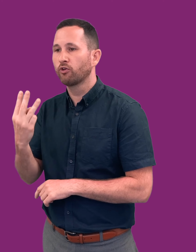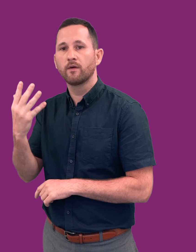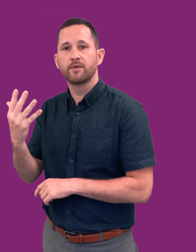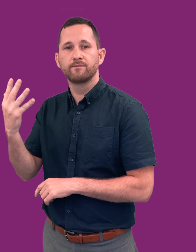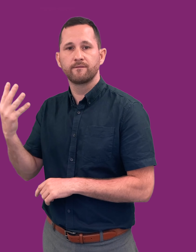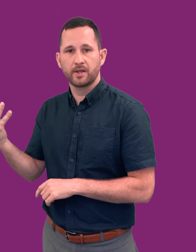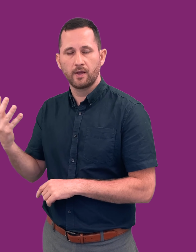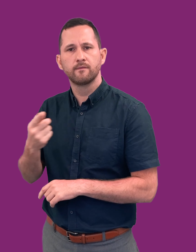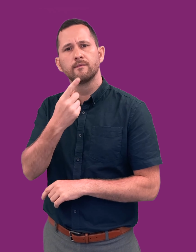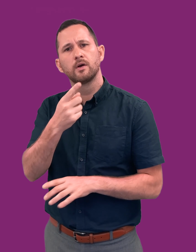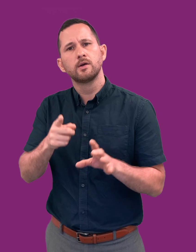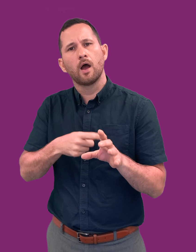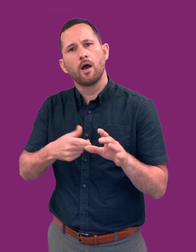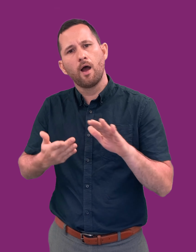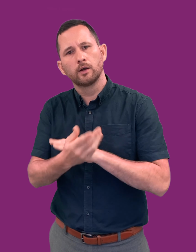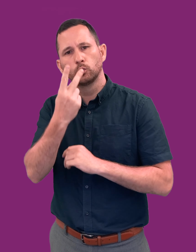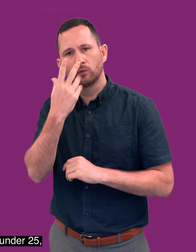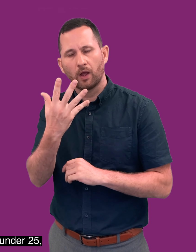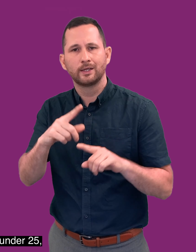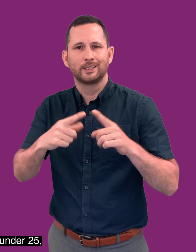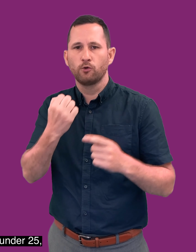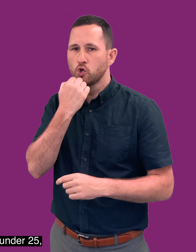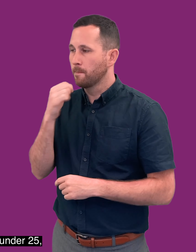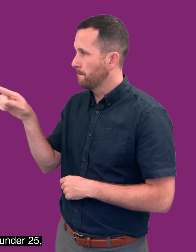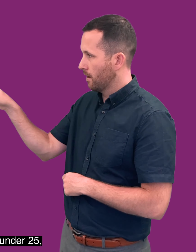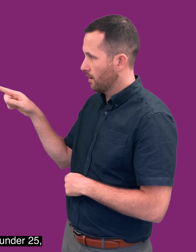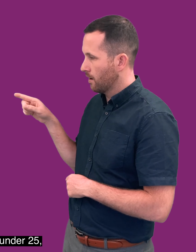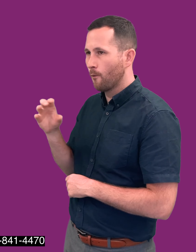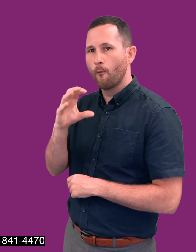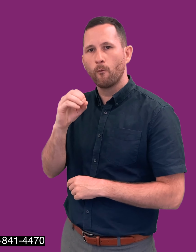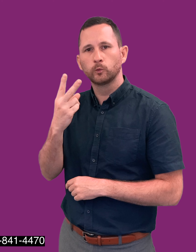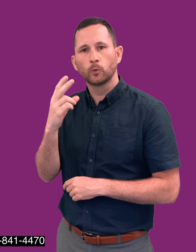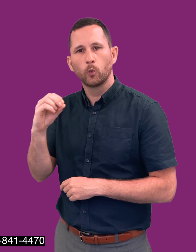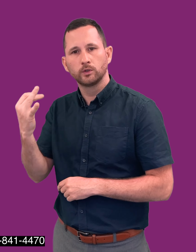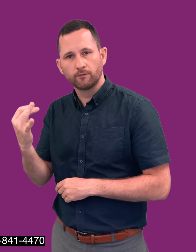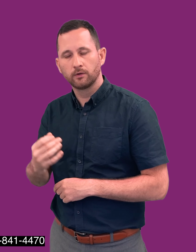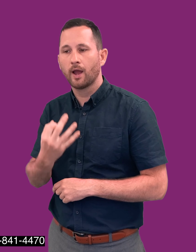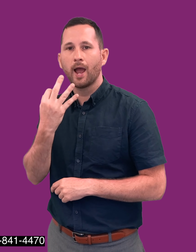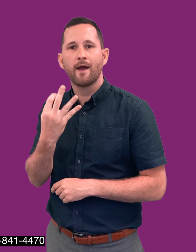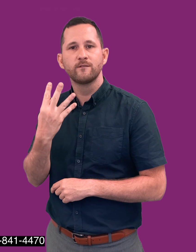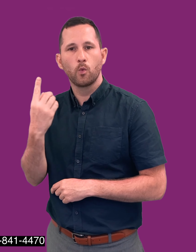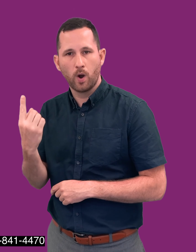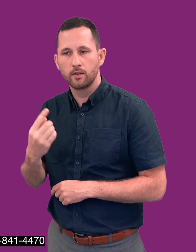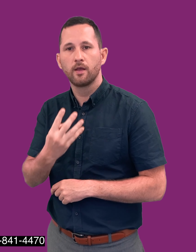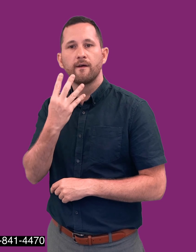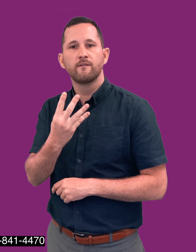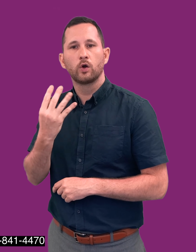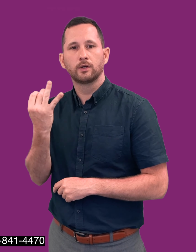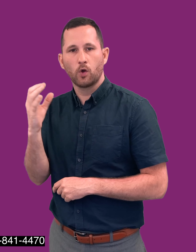262 3555. If you're under 25, call 0207